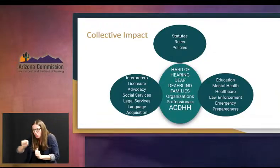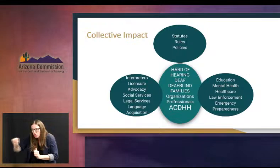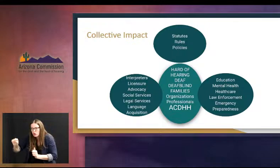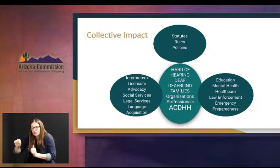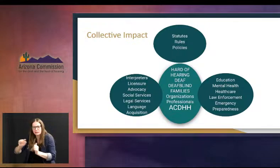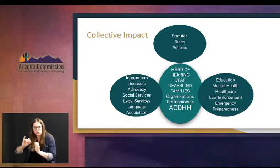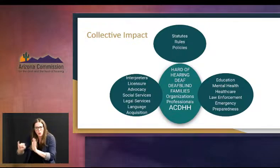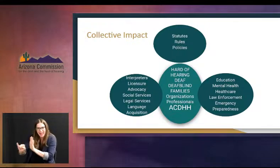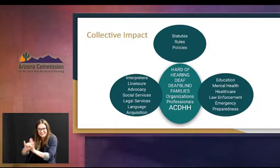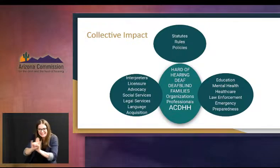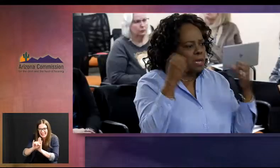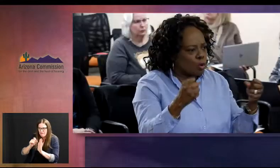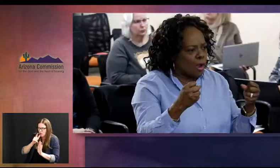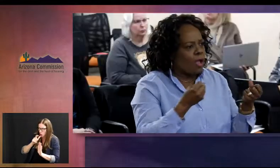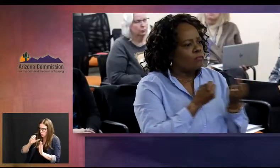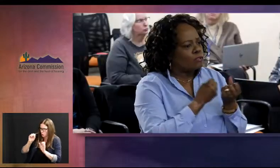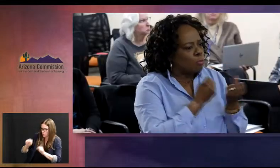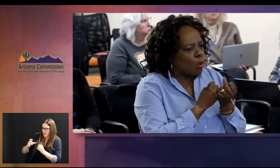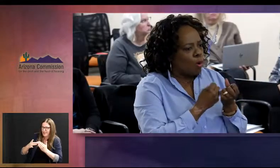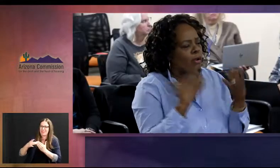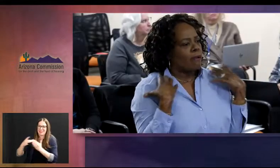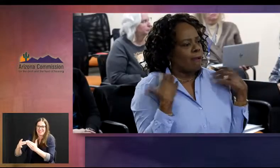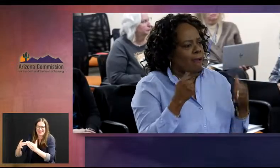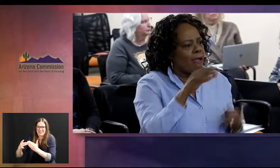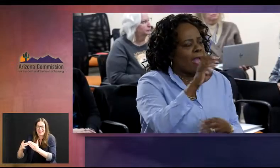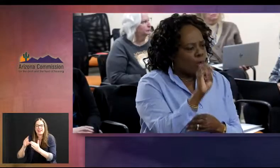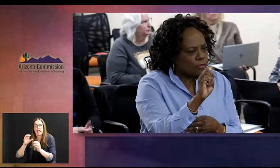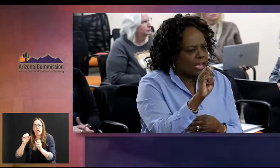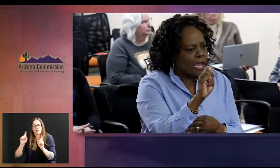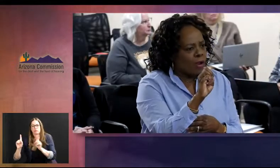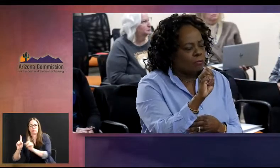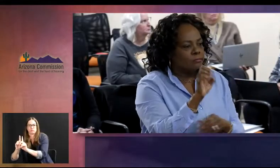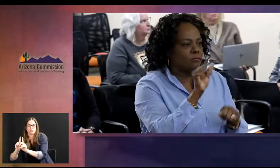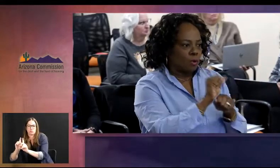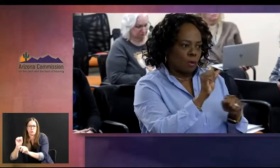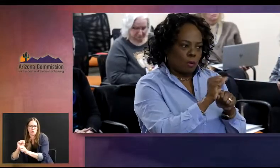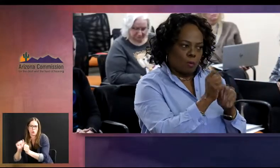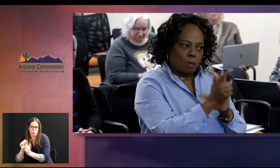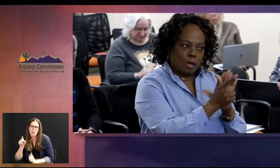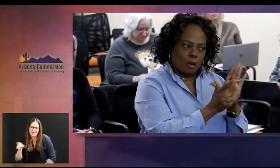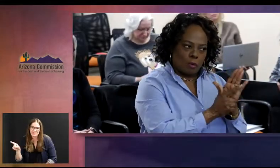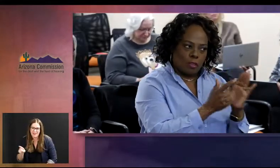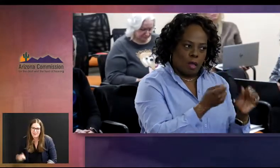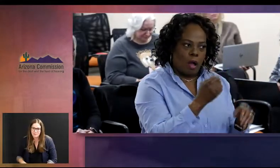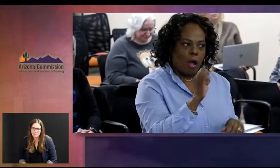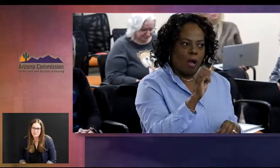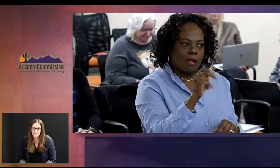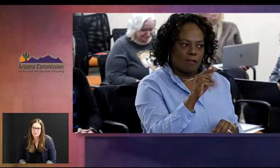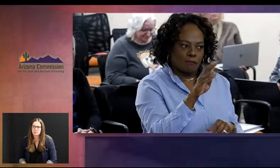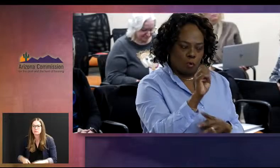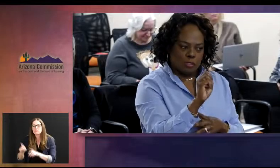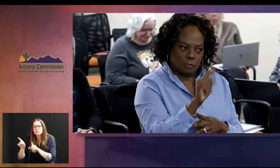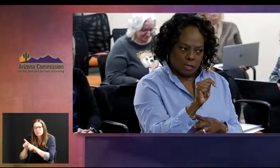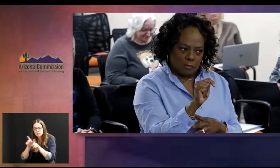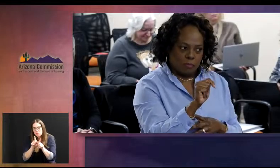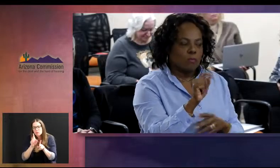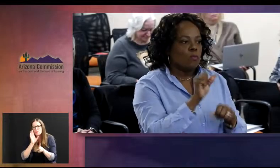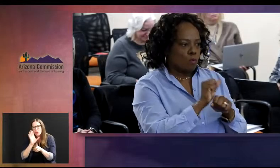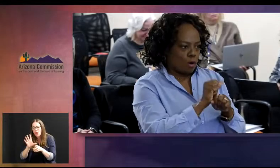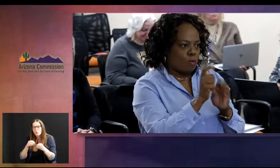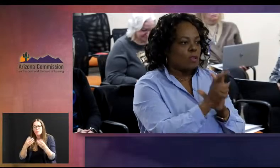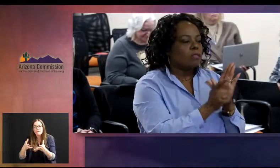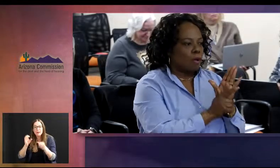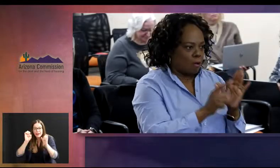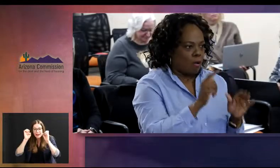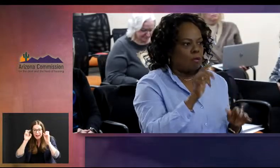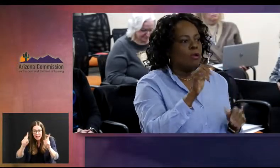I will continue to focus on education and provide the healthcare support